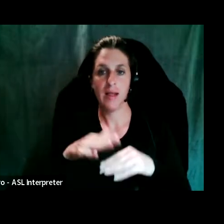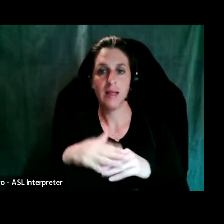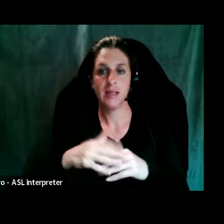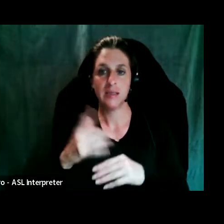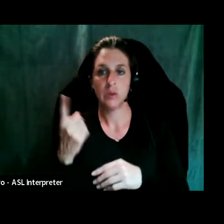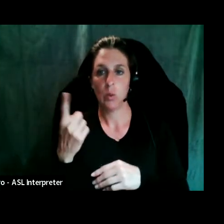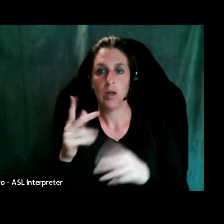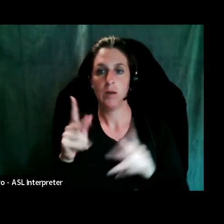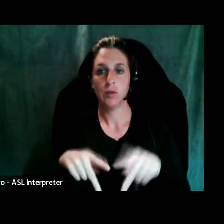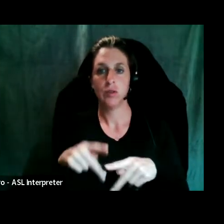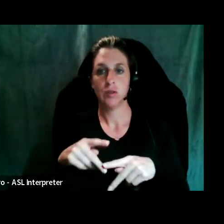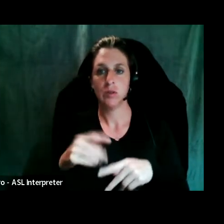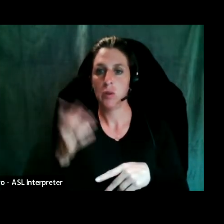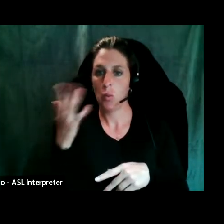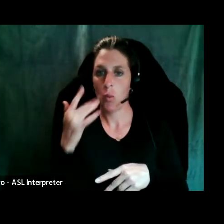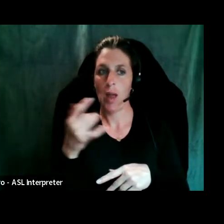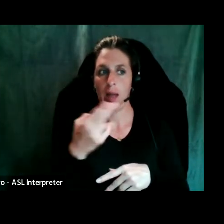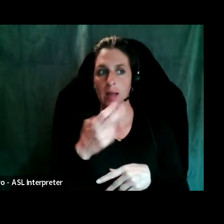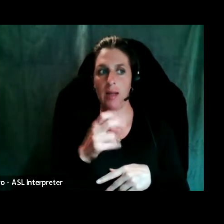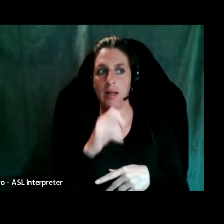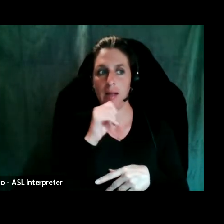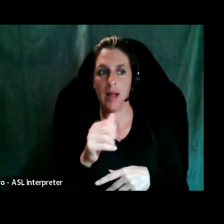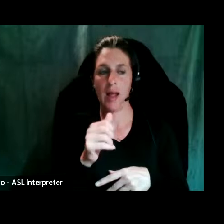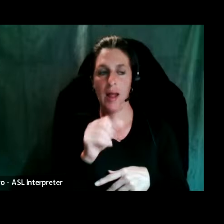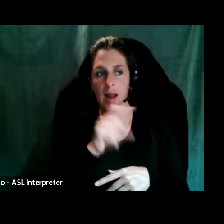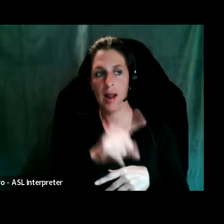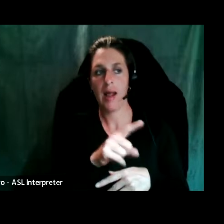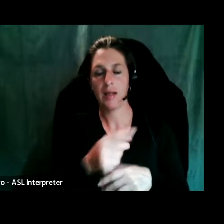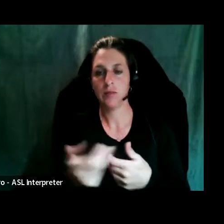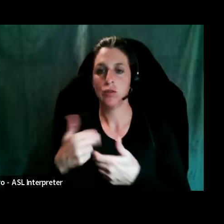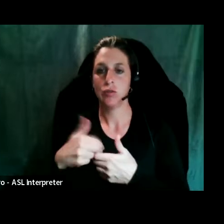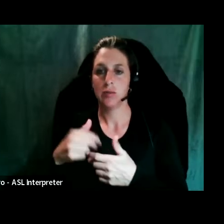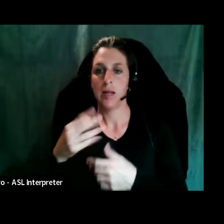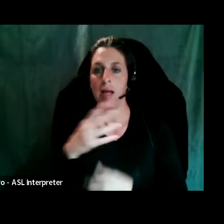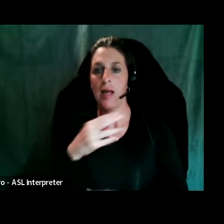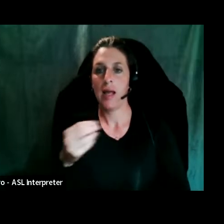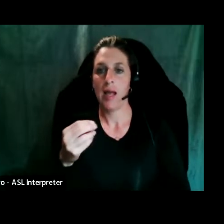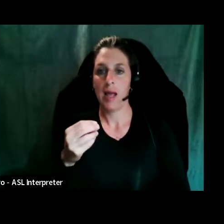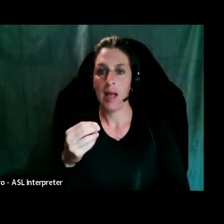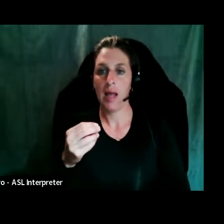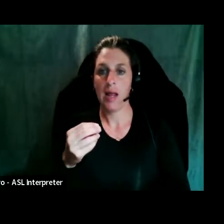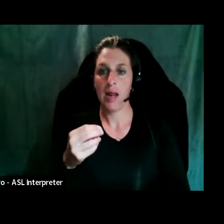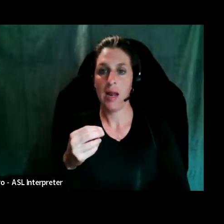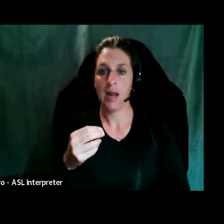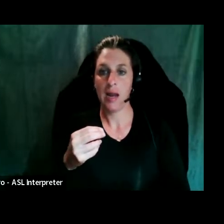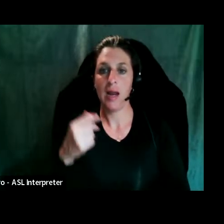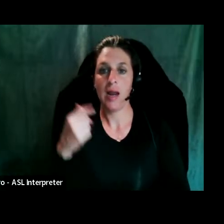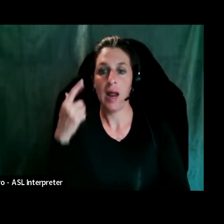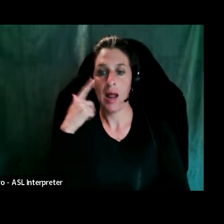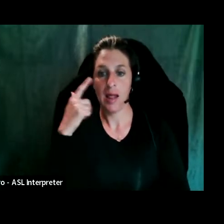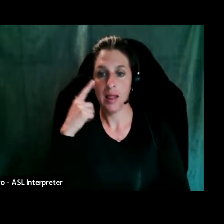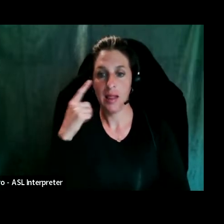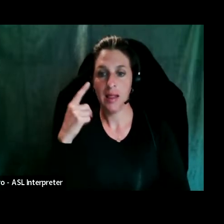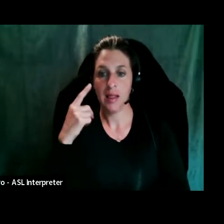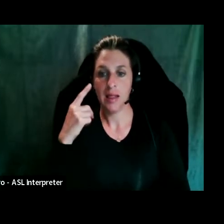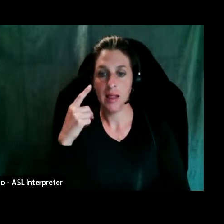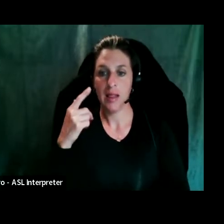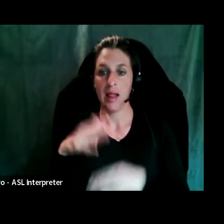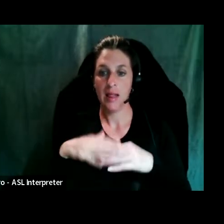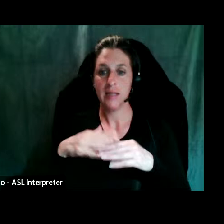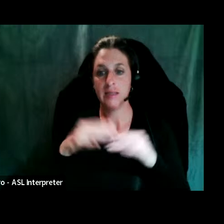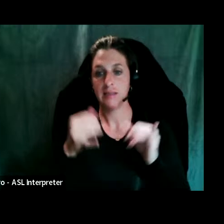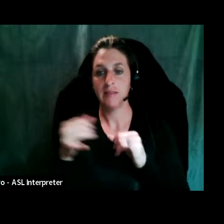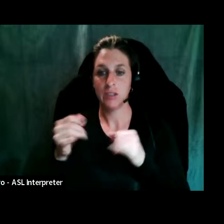wondering how come he never got asked to participate in this. And I think at least individually, you know, when we've